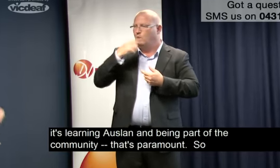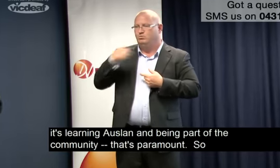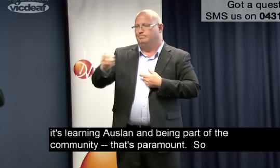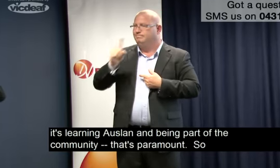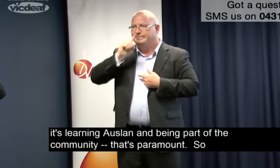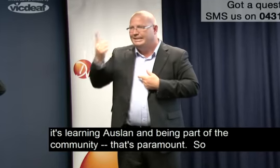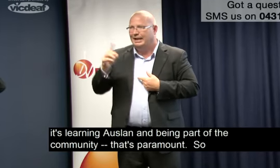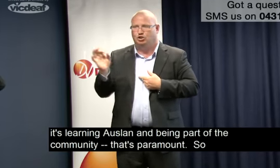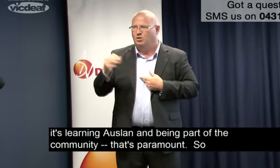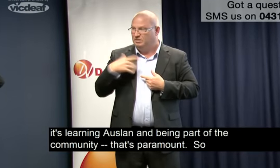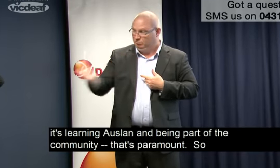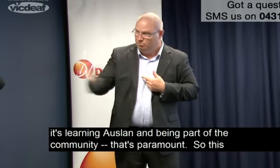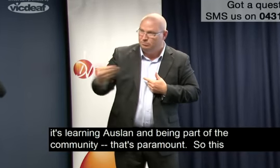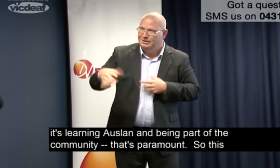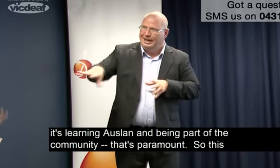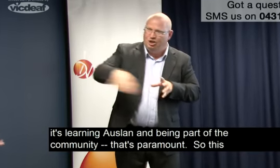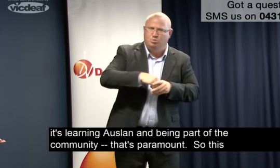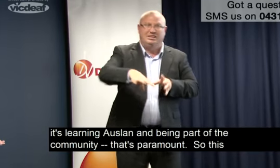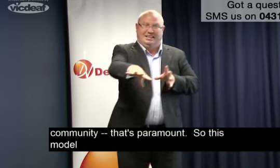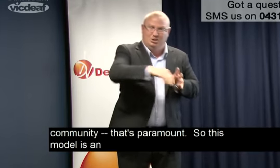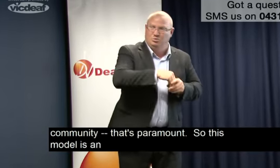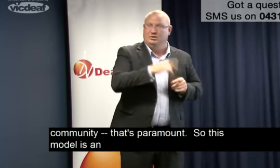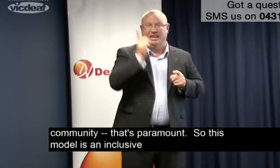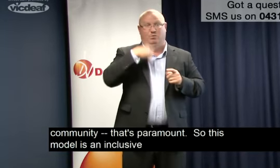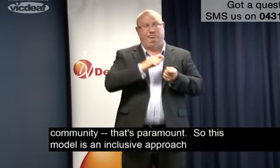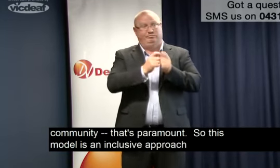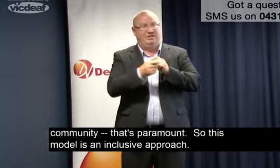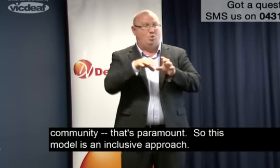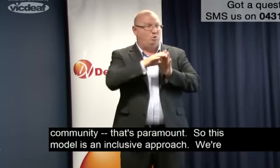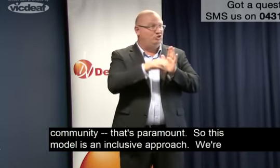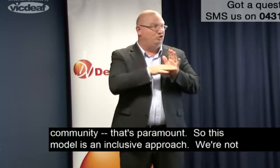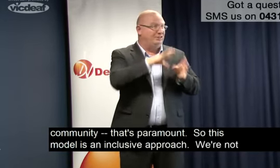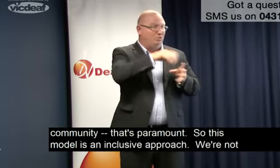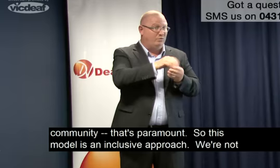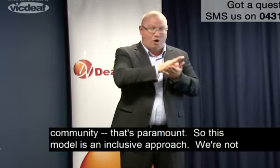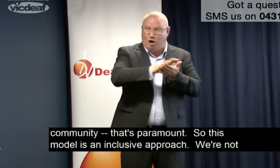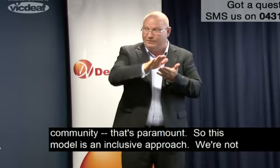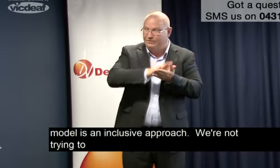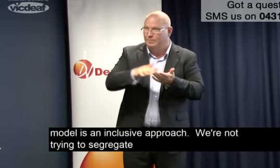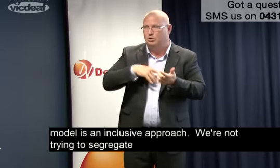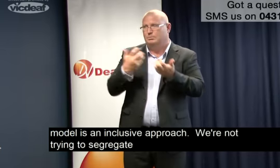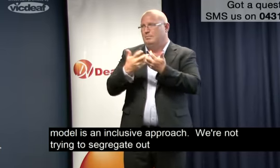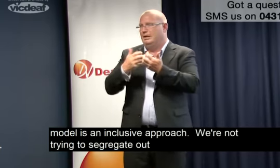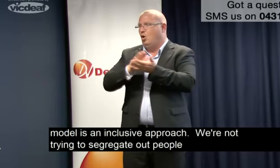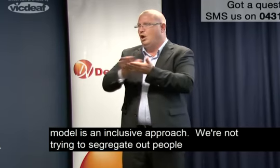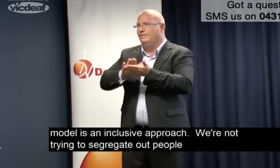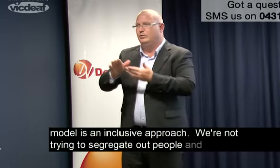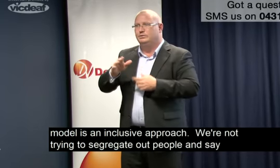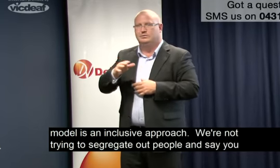trying to segregate people and say, look, you can't be part of our community. And that's why we've tweaked the constitution to include hard of hearing members,